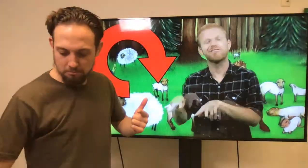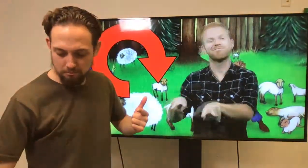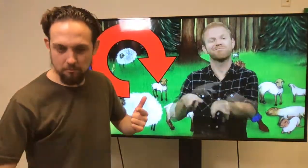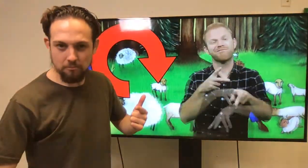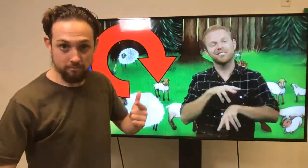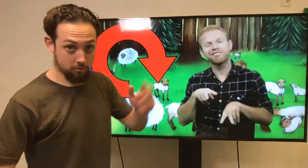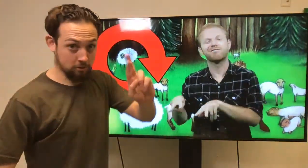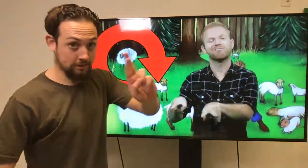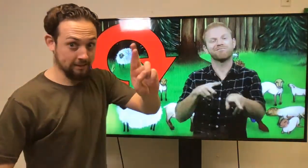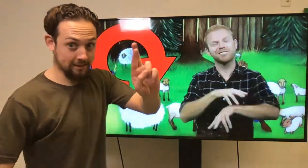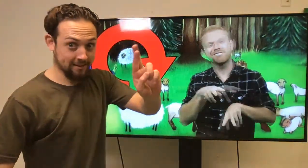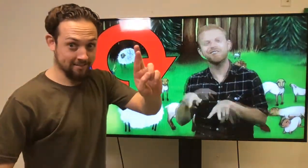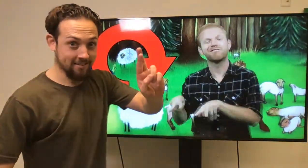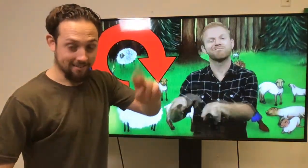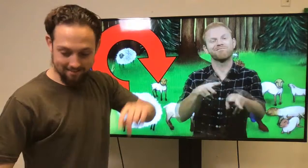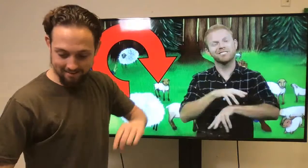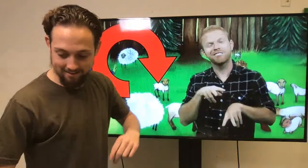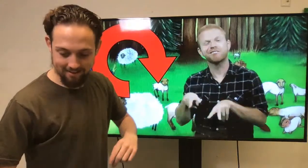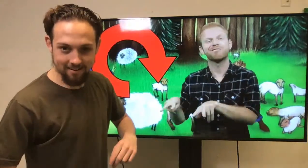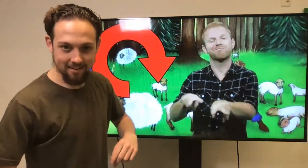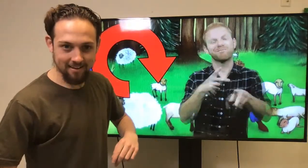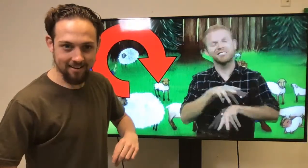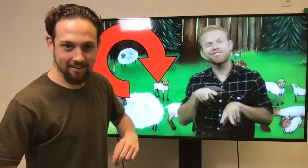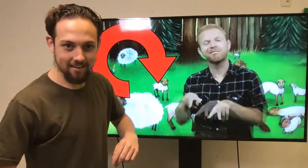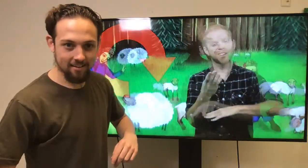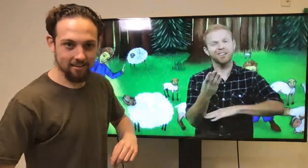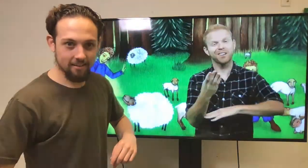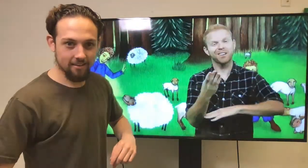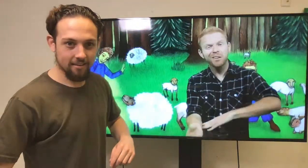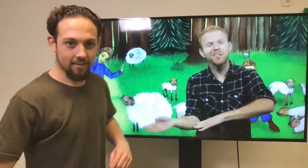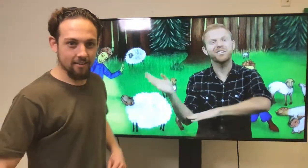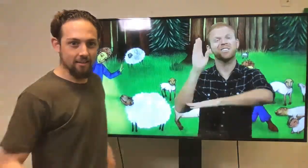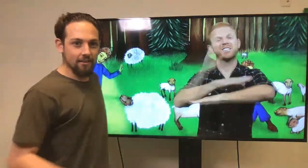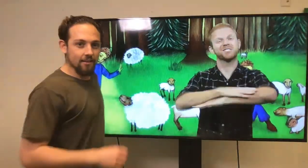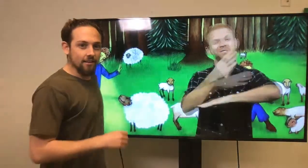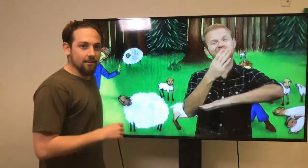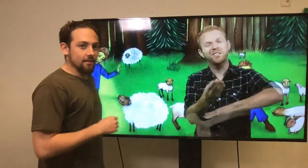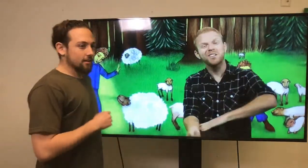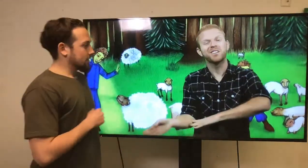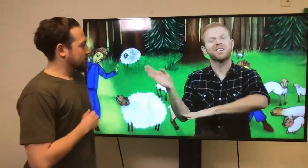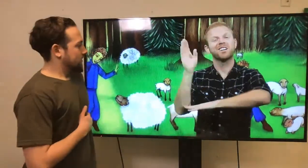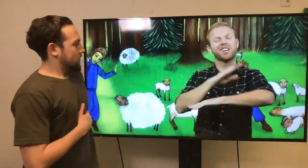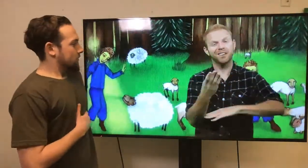So we saw a circular movement in the first sign, the second one. Let's take a look at the third.